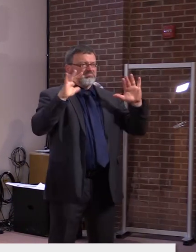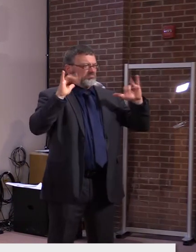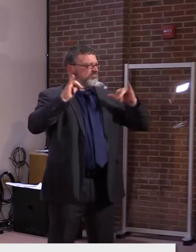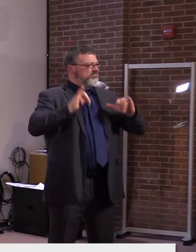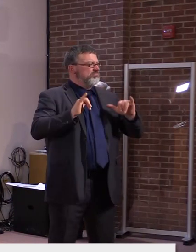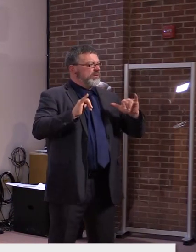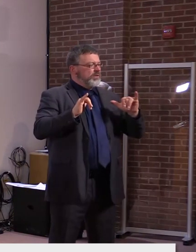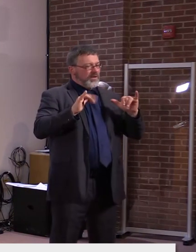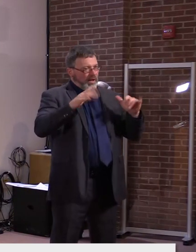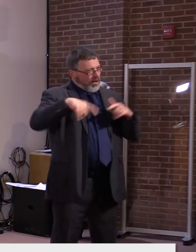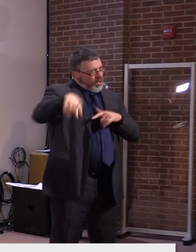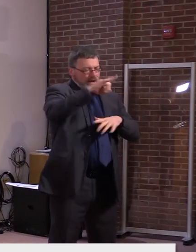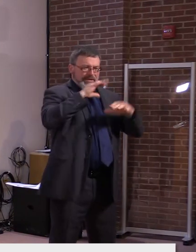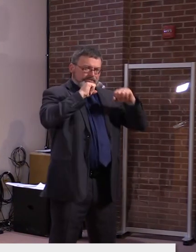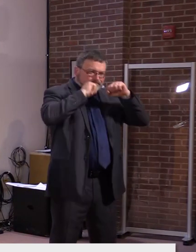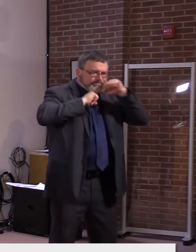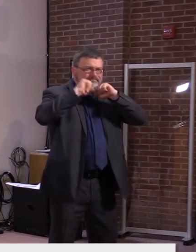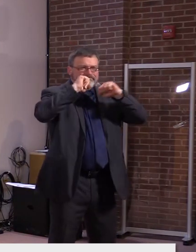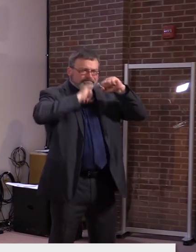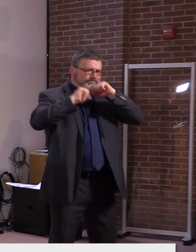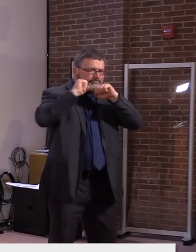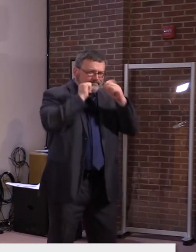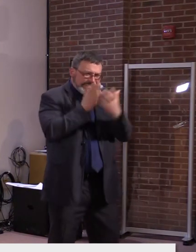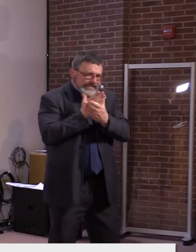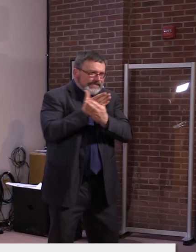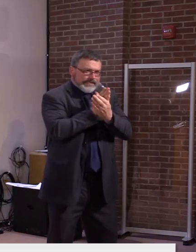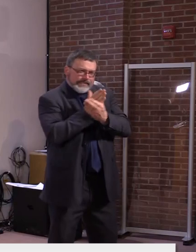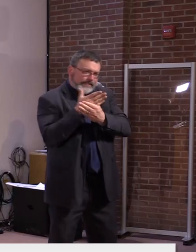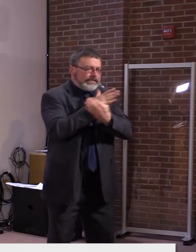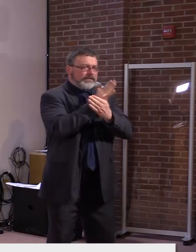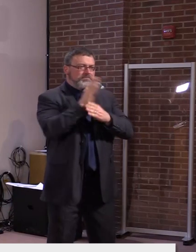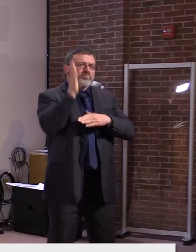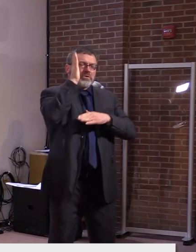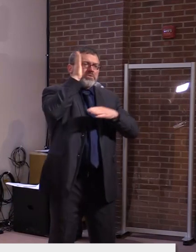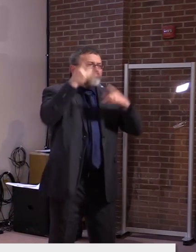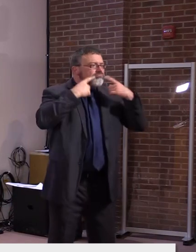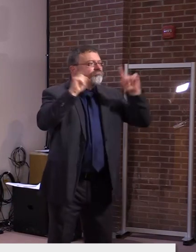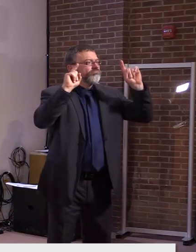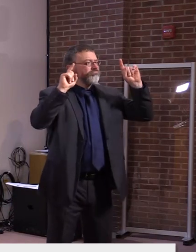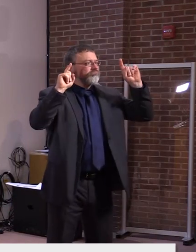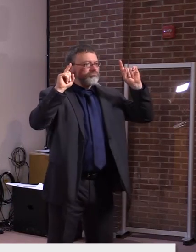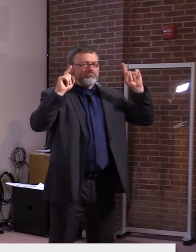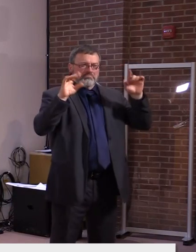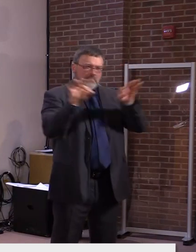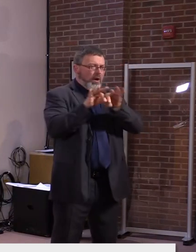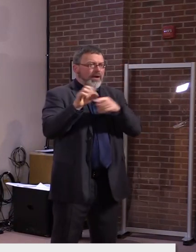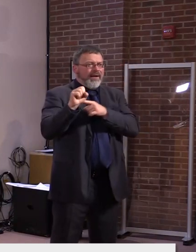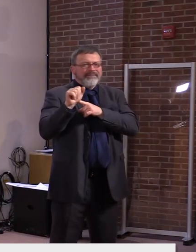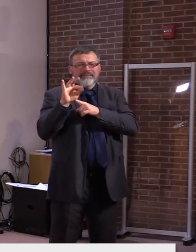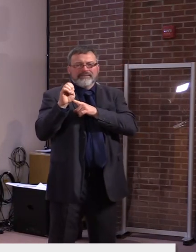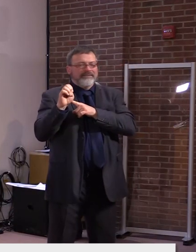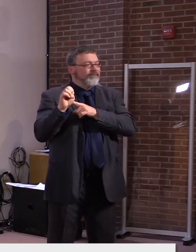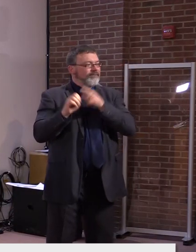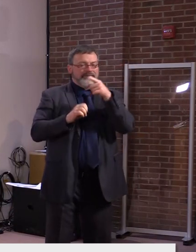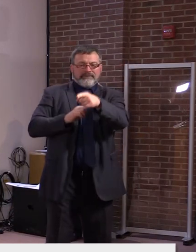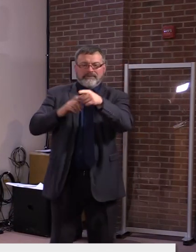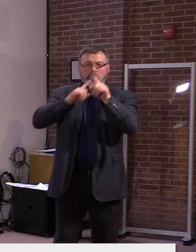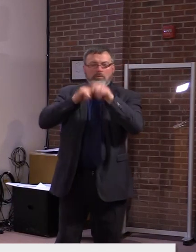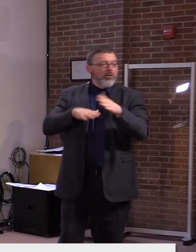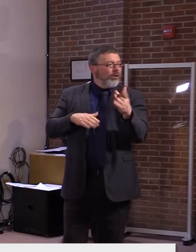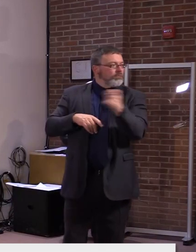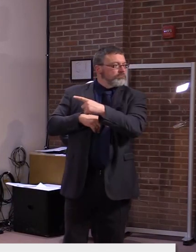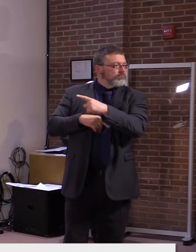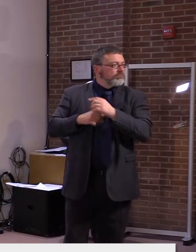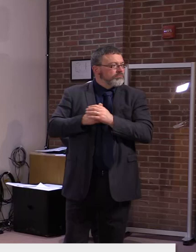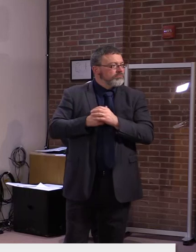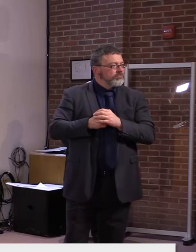working to overcome this, and I'm hopeful. With the numbers we're seeing. Just to be clear, then, I presume